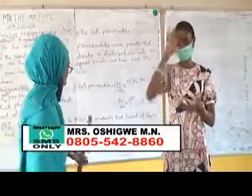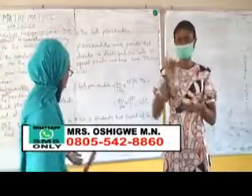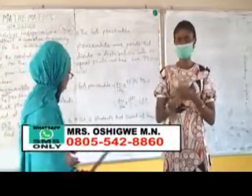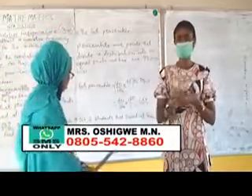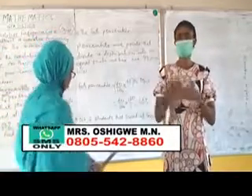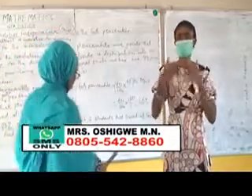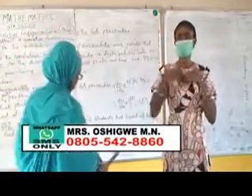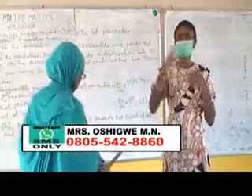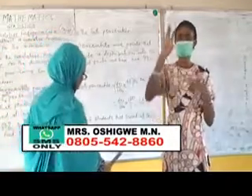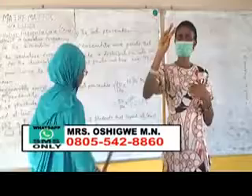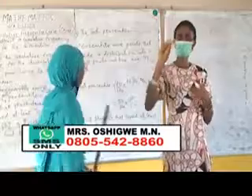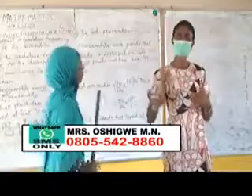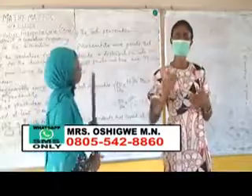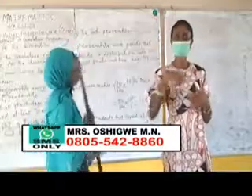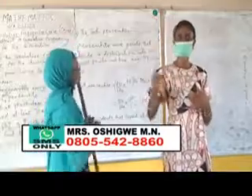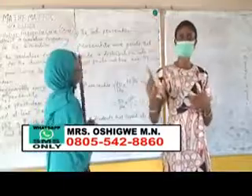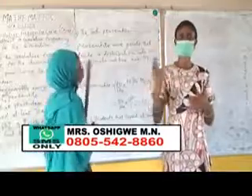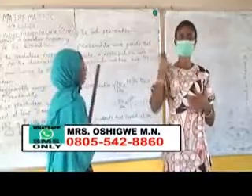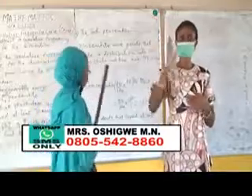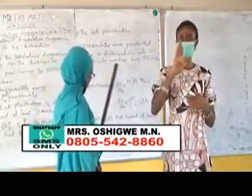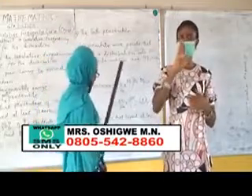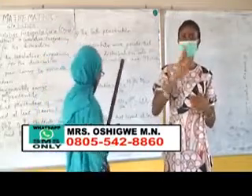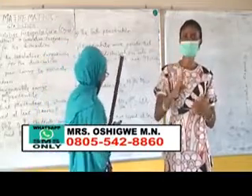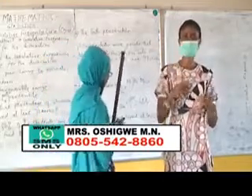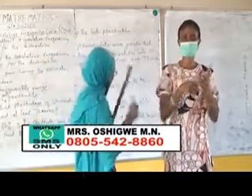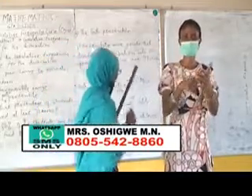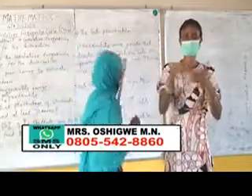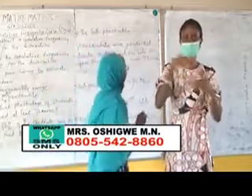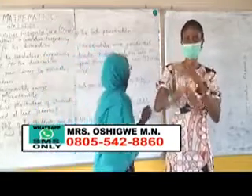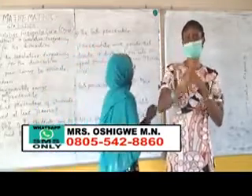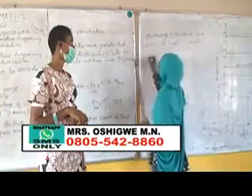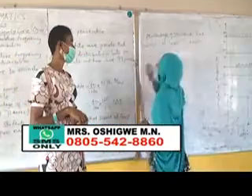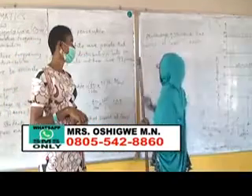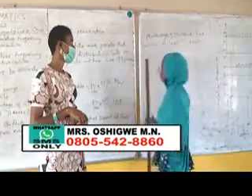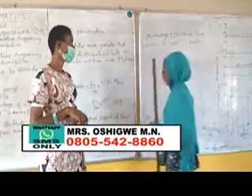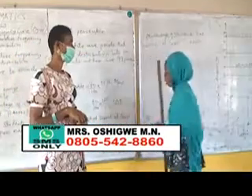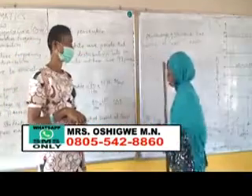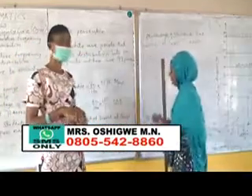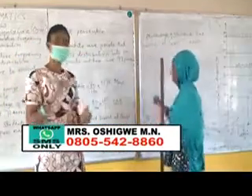You express this in percentage. So that will now give you